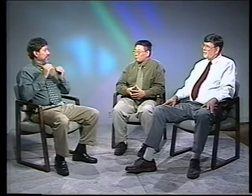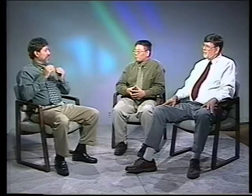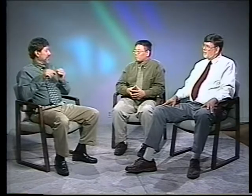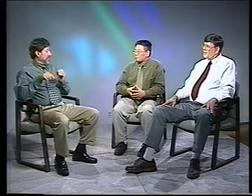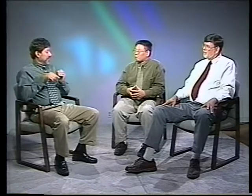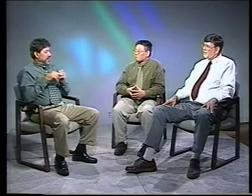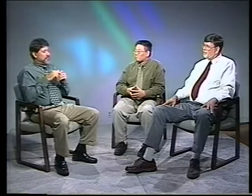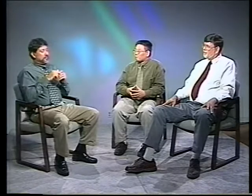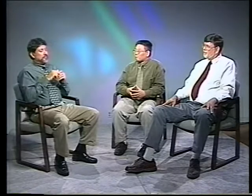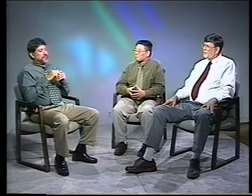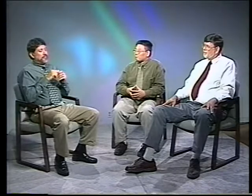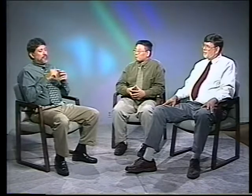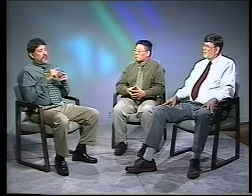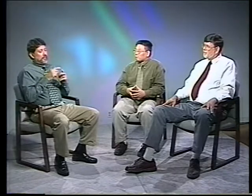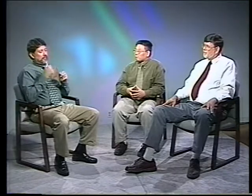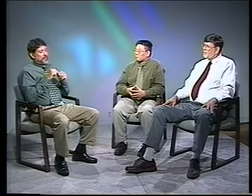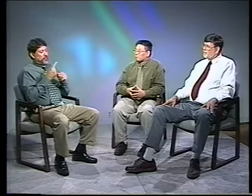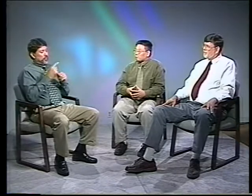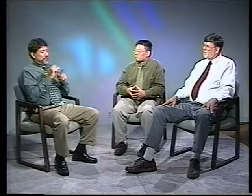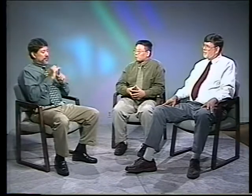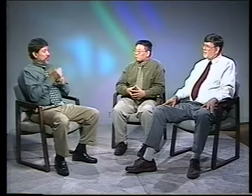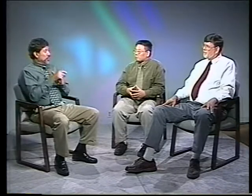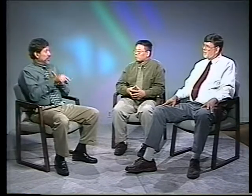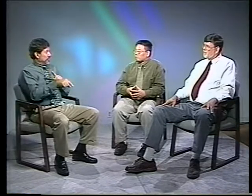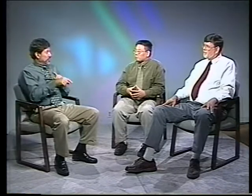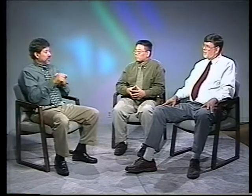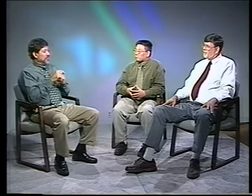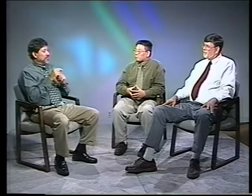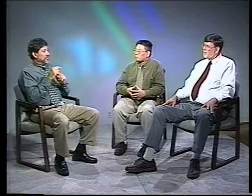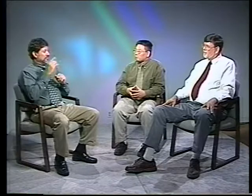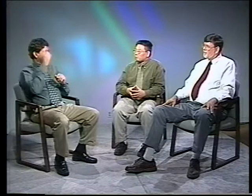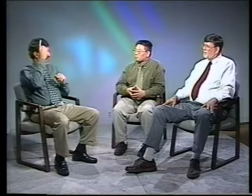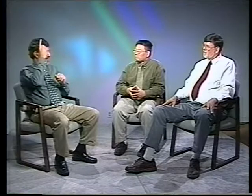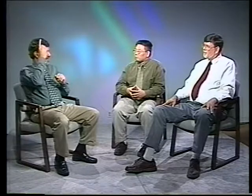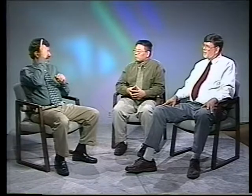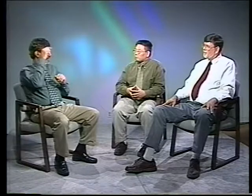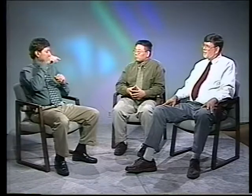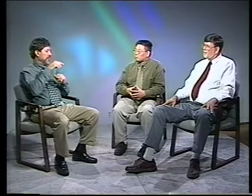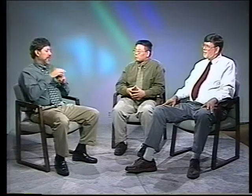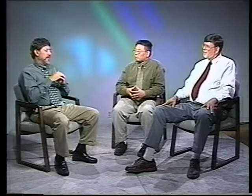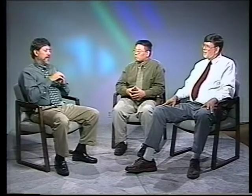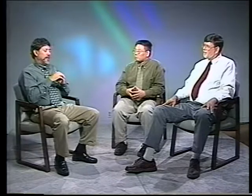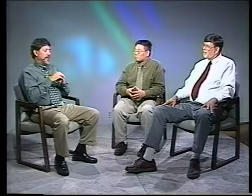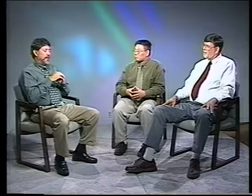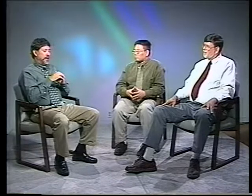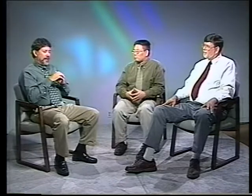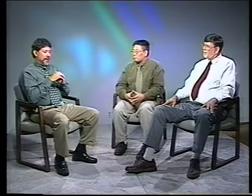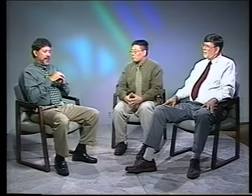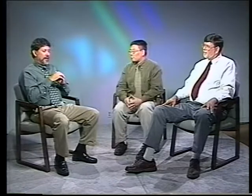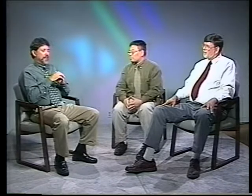out there, and maybe they can team and mentor the others. I can think of a situation in